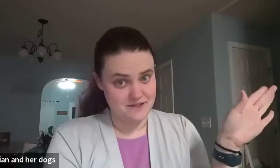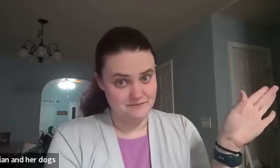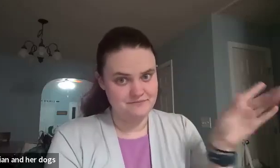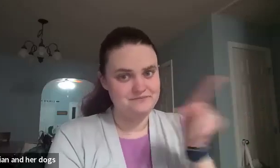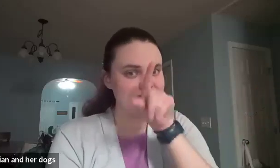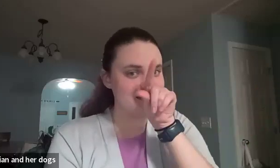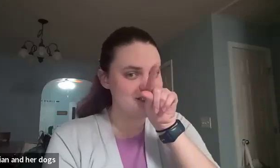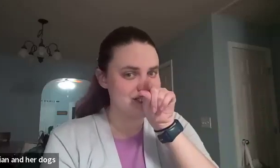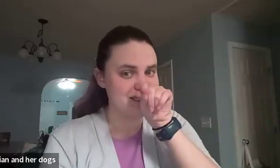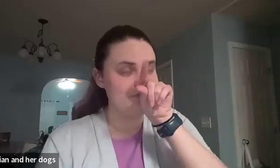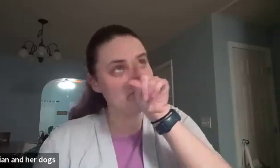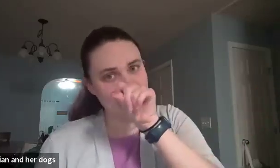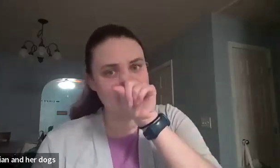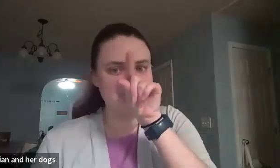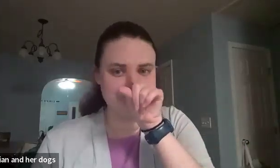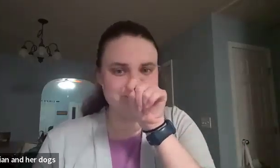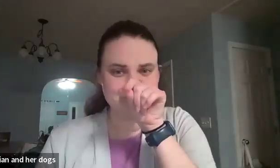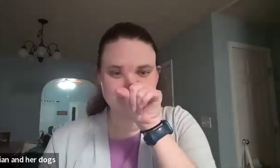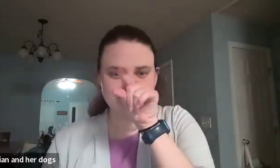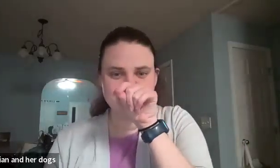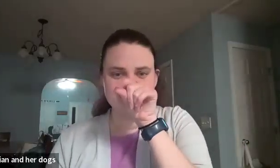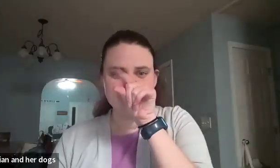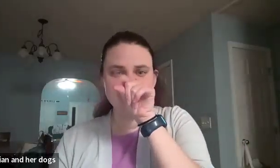sign. Chicken, bird.